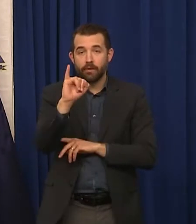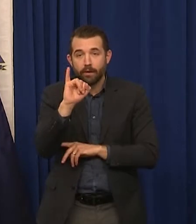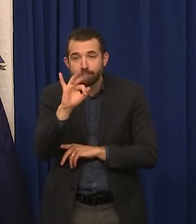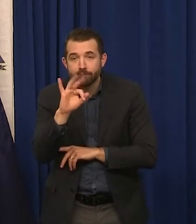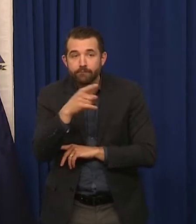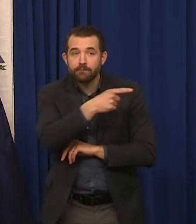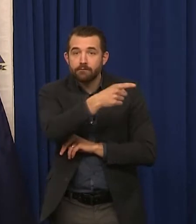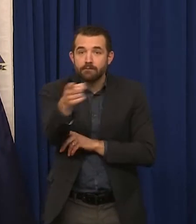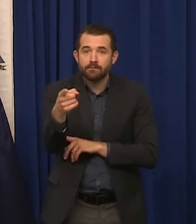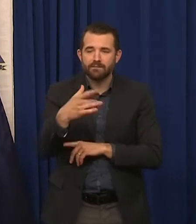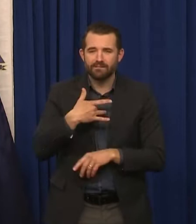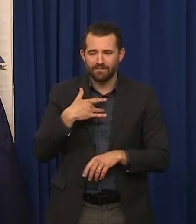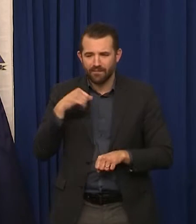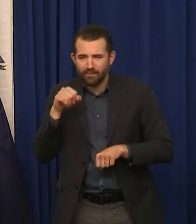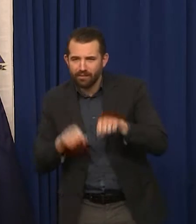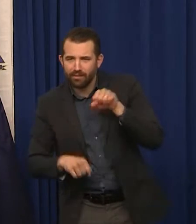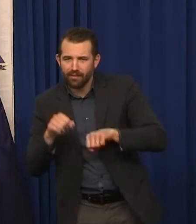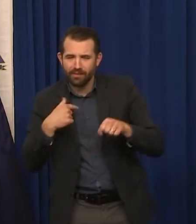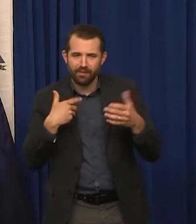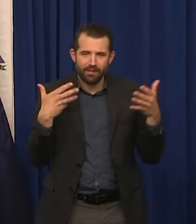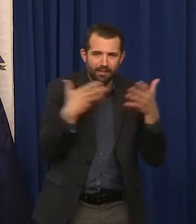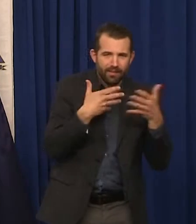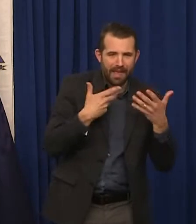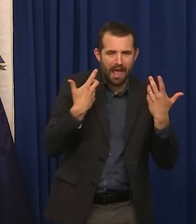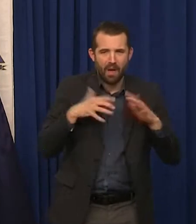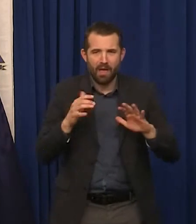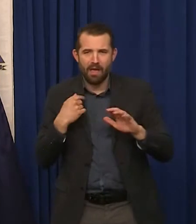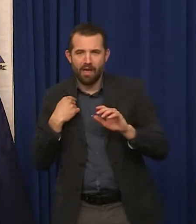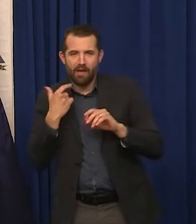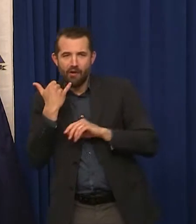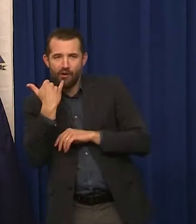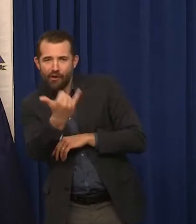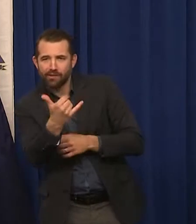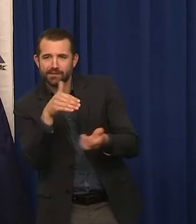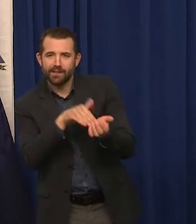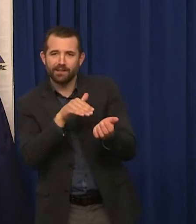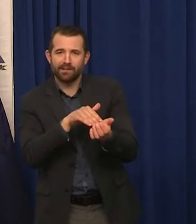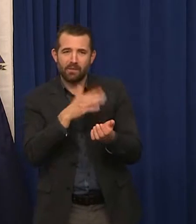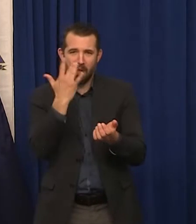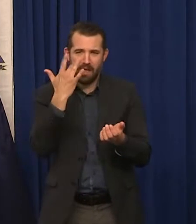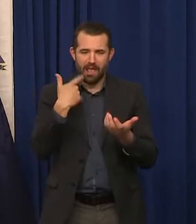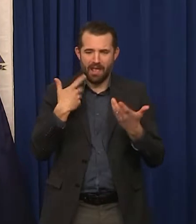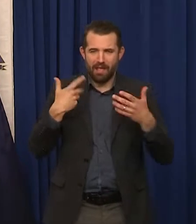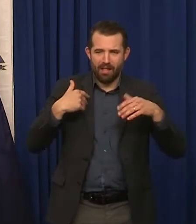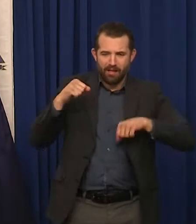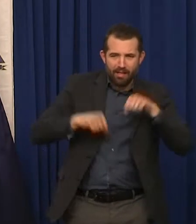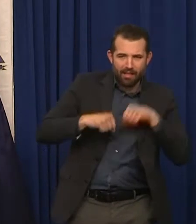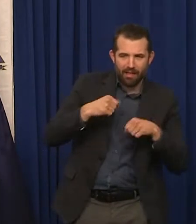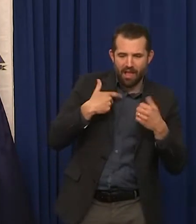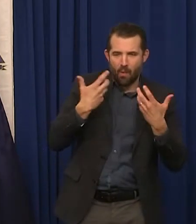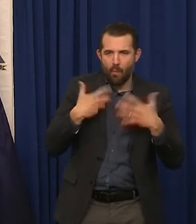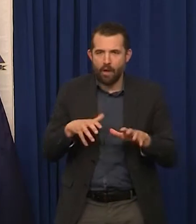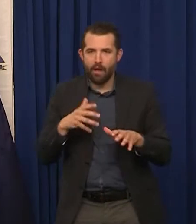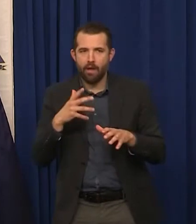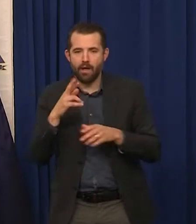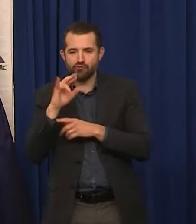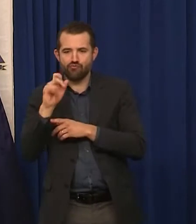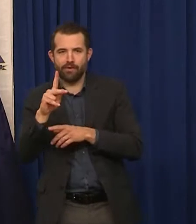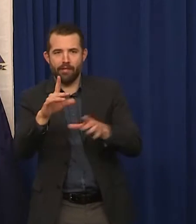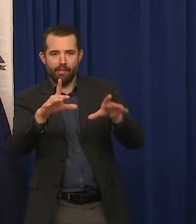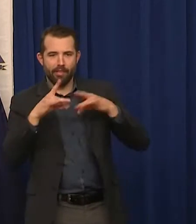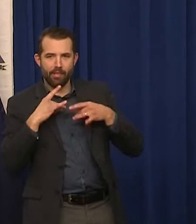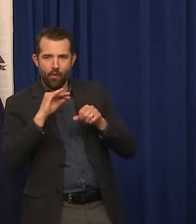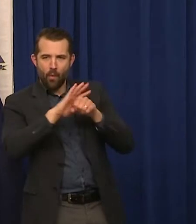call your medical provider because of concerns you might have of COVID-19, don't be